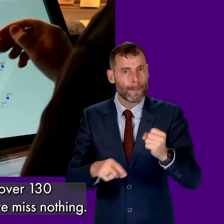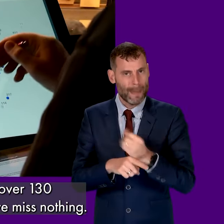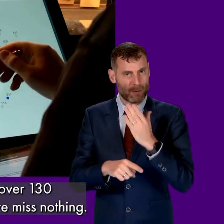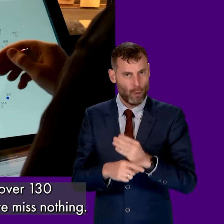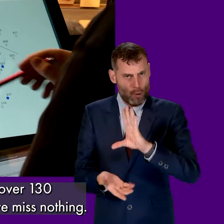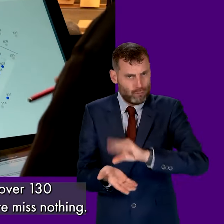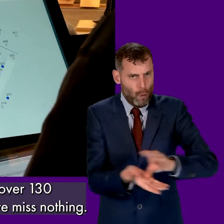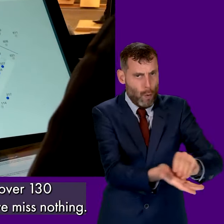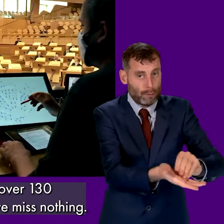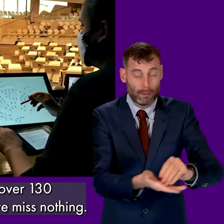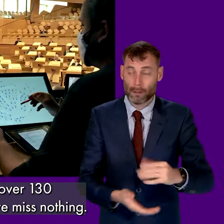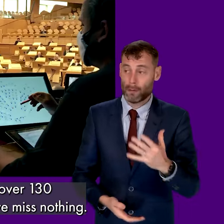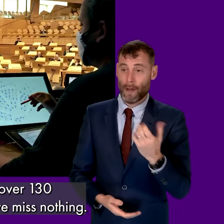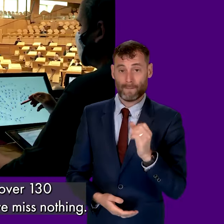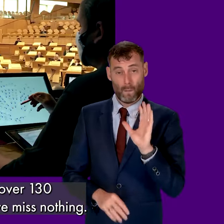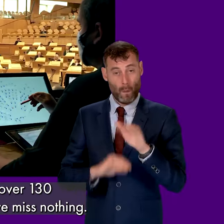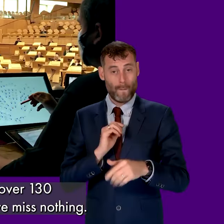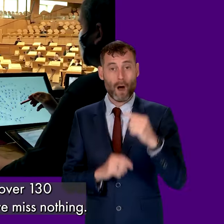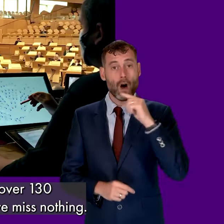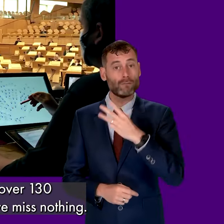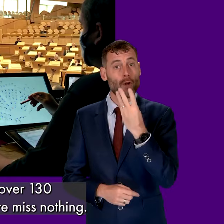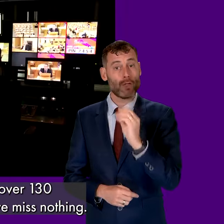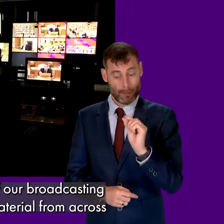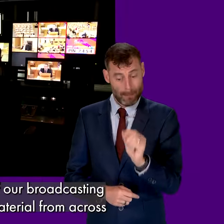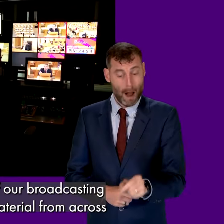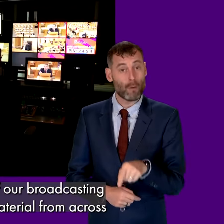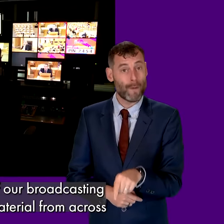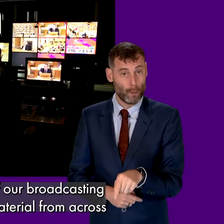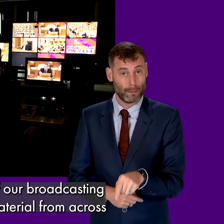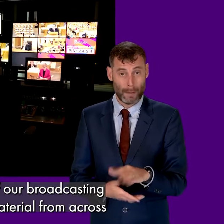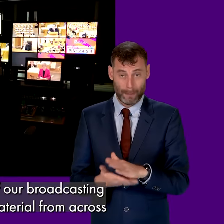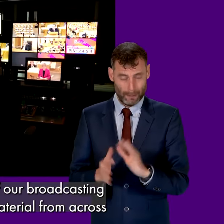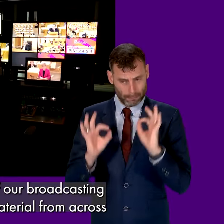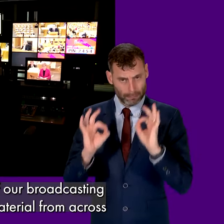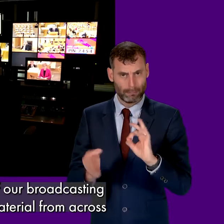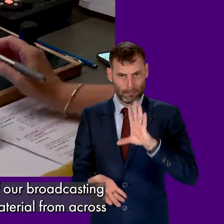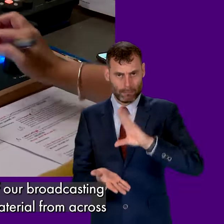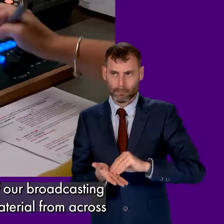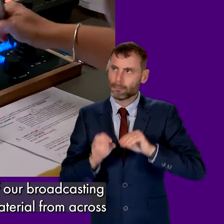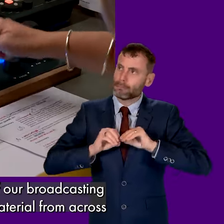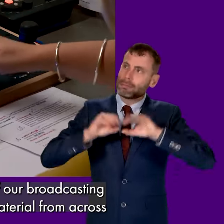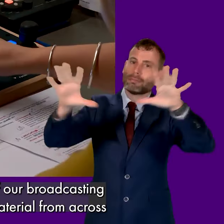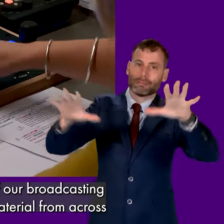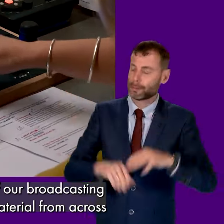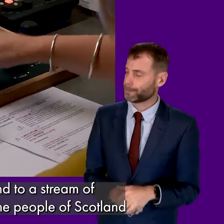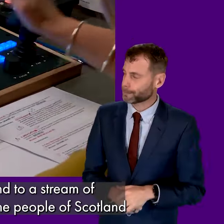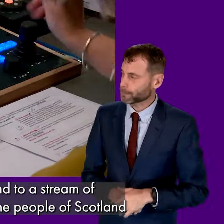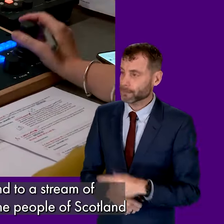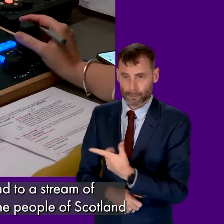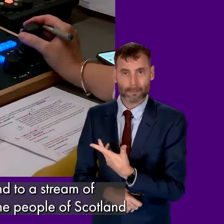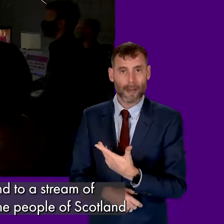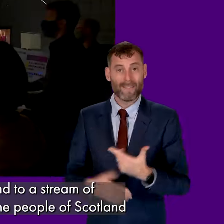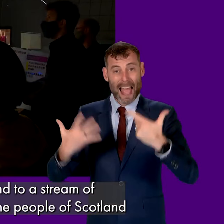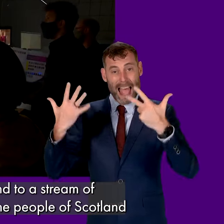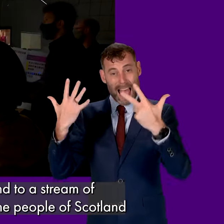over 130 microphones, we miss nothing. Within the walls of our broadcasting suite, we convert material from across 8